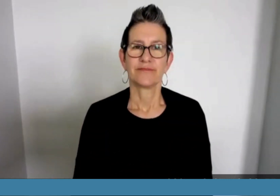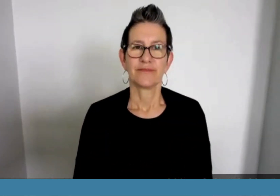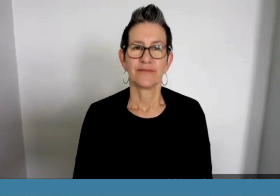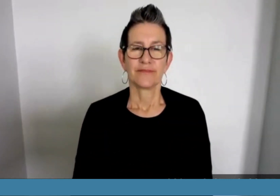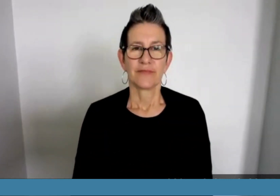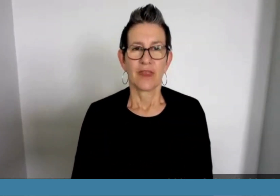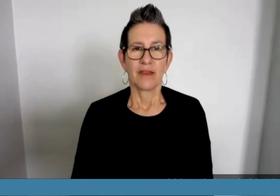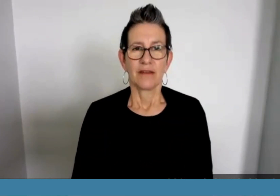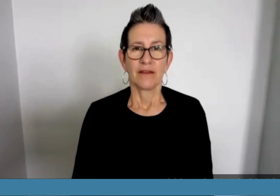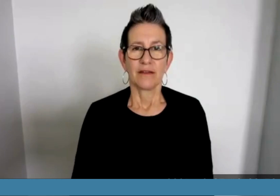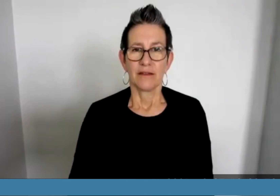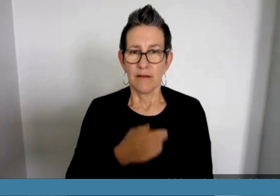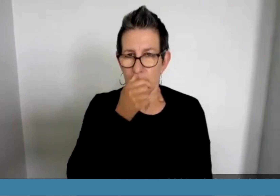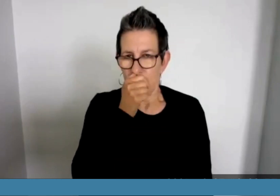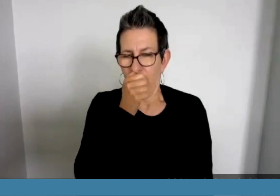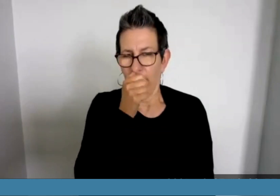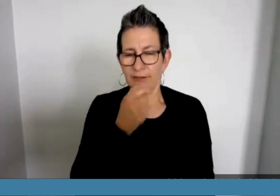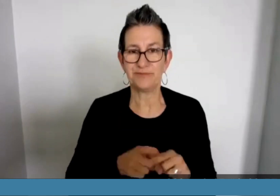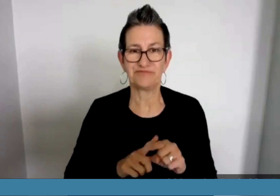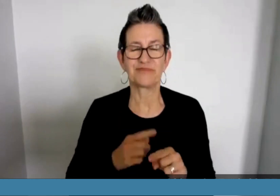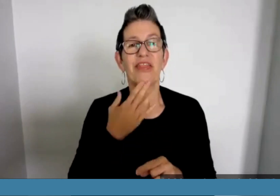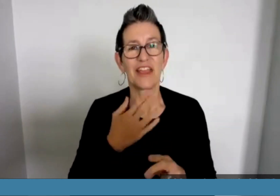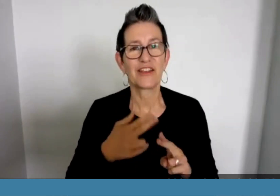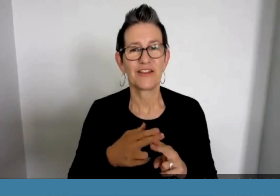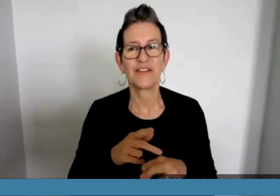So thank you all for listening along so far.